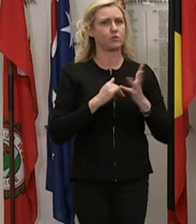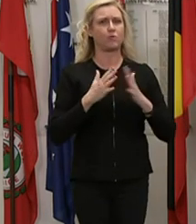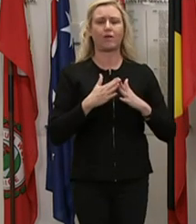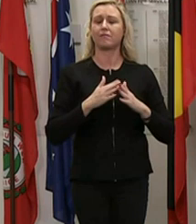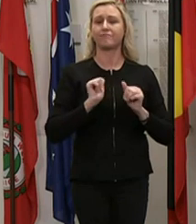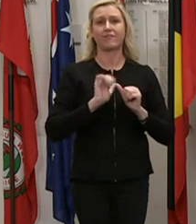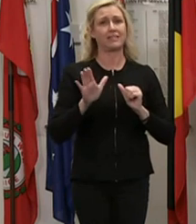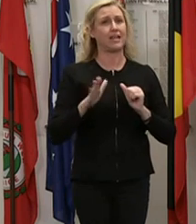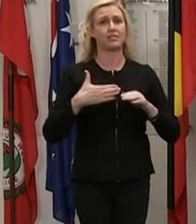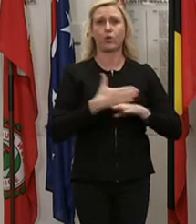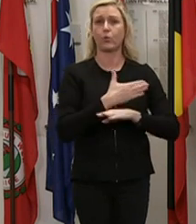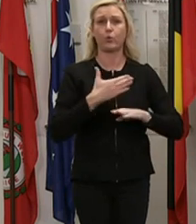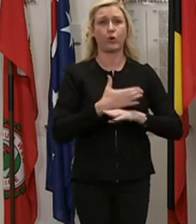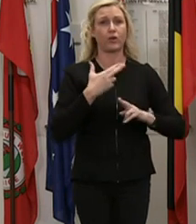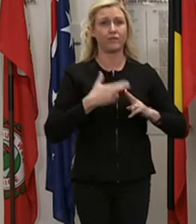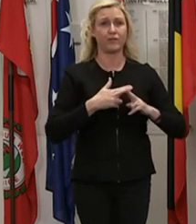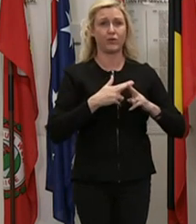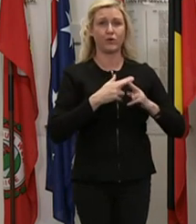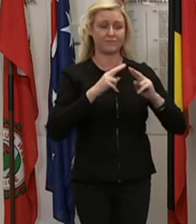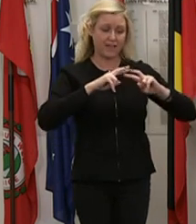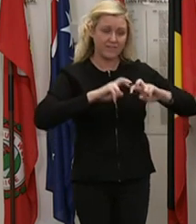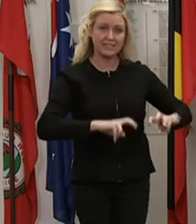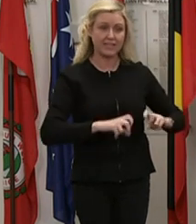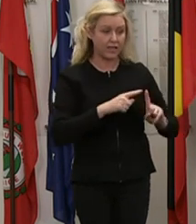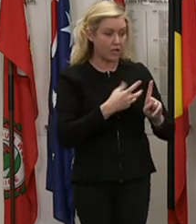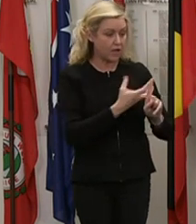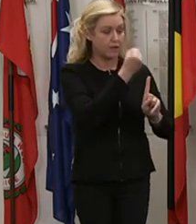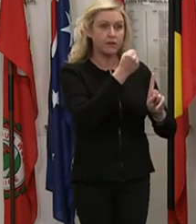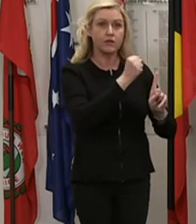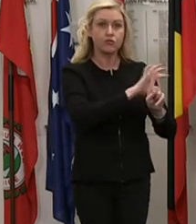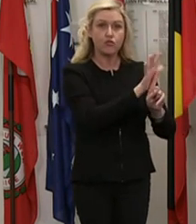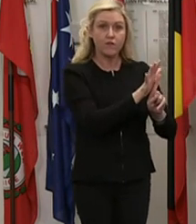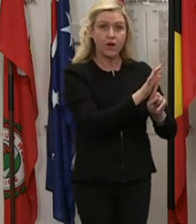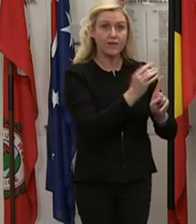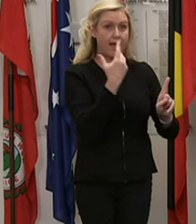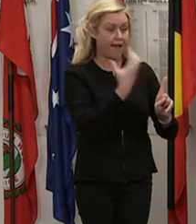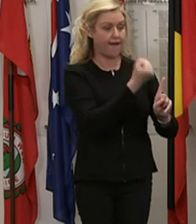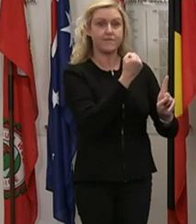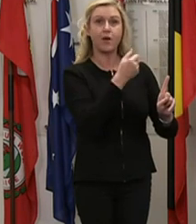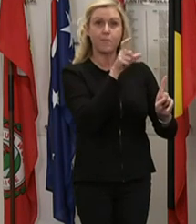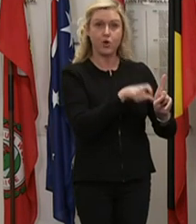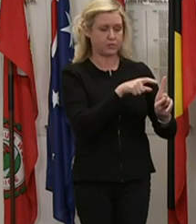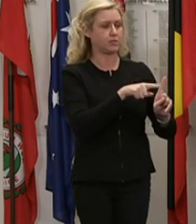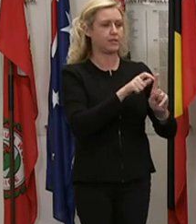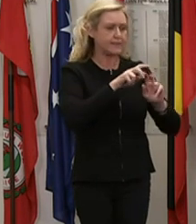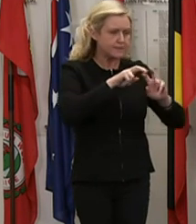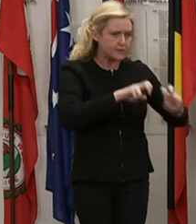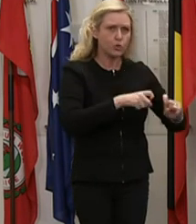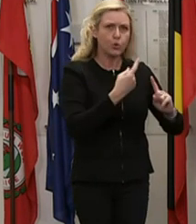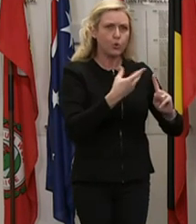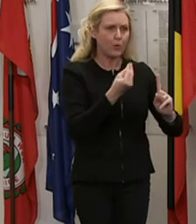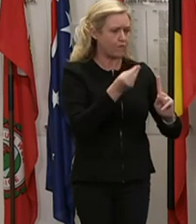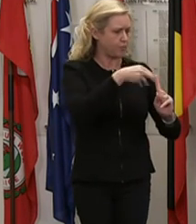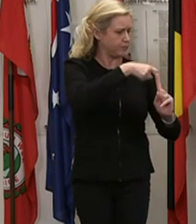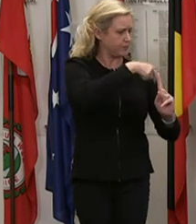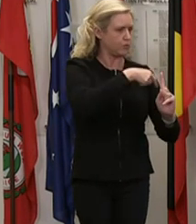have been on the case, and I want to thank each and every one of them. But there is a limit to their ability. It also is up to each of us to make sure we're doing